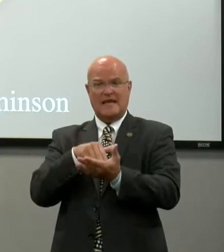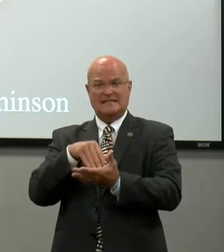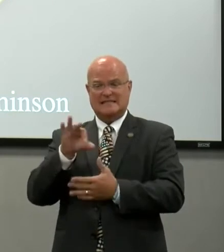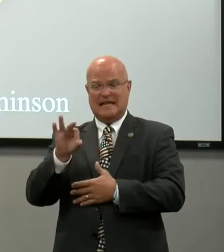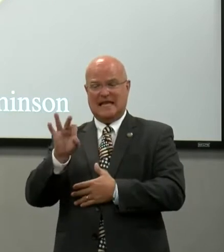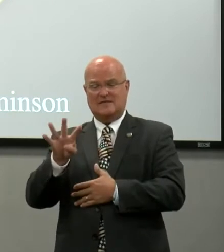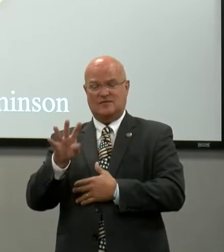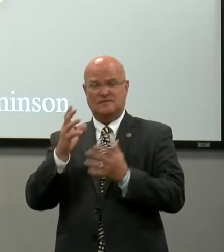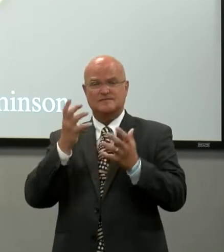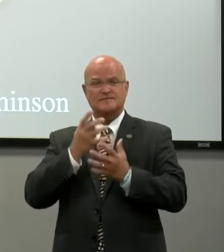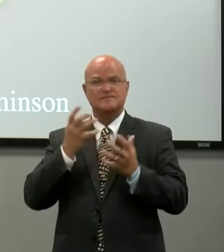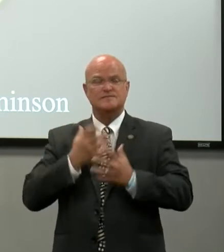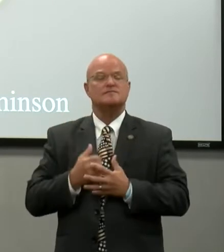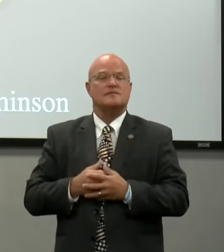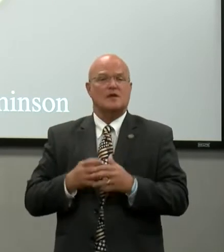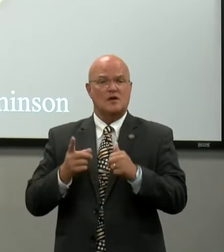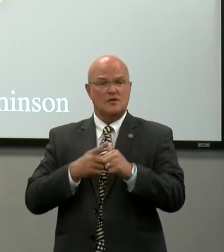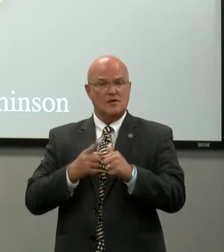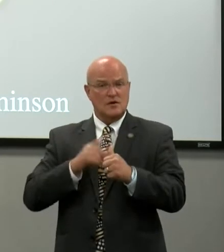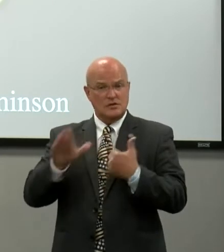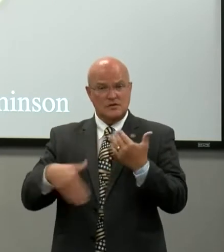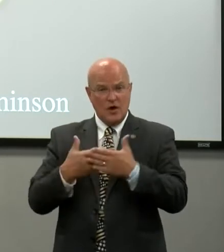1,094. First of all,